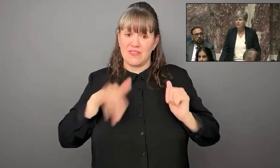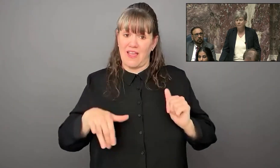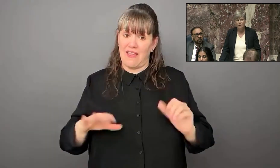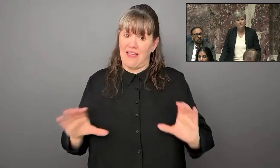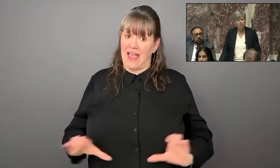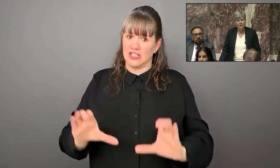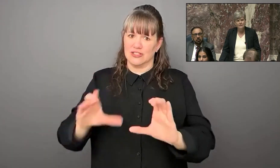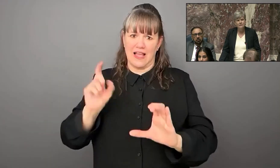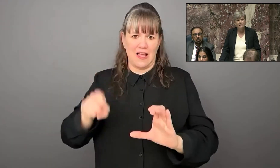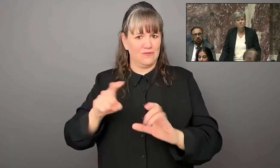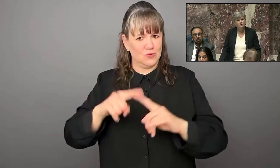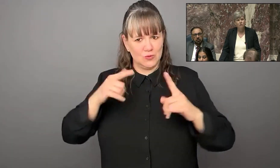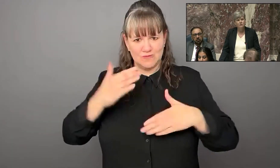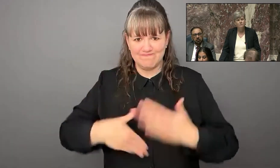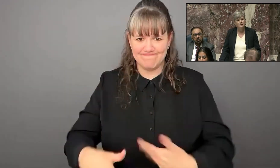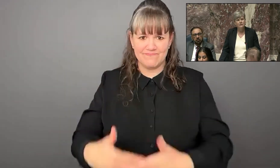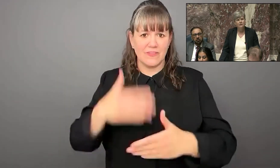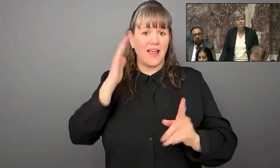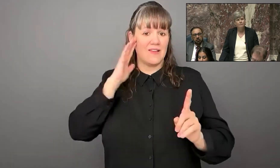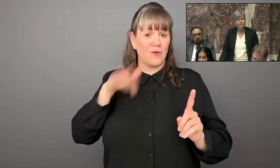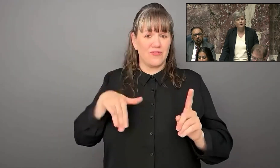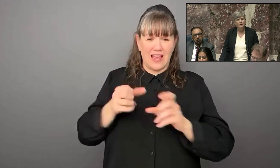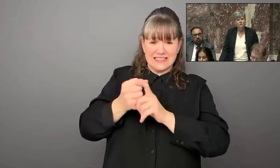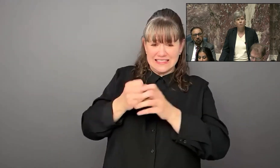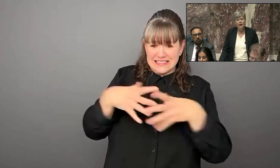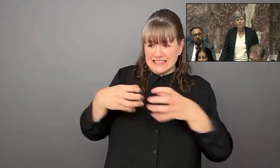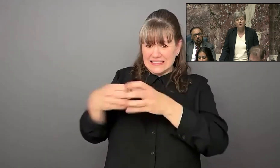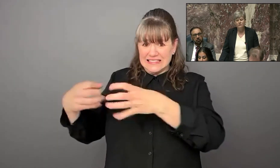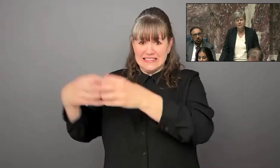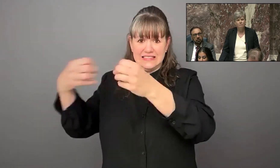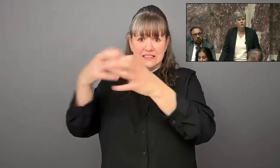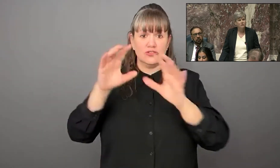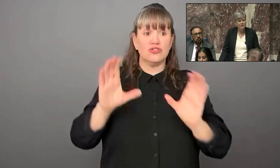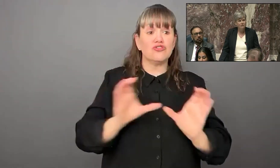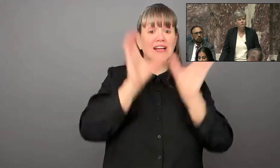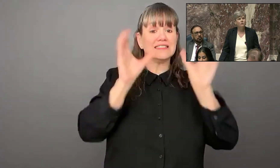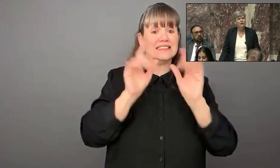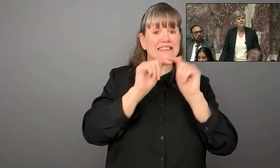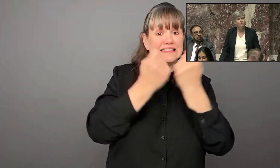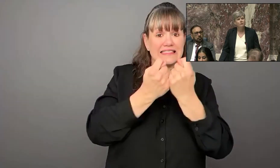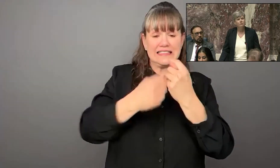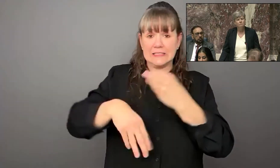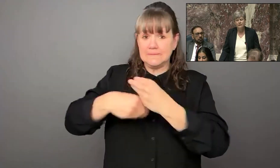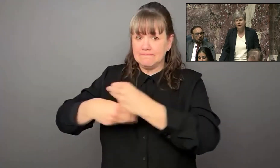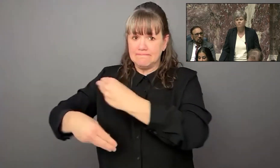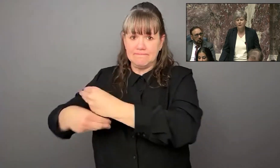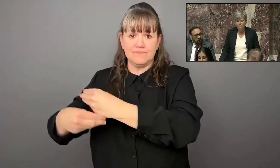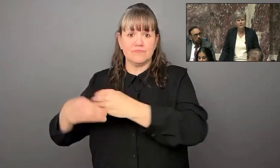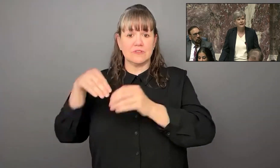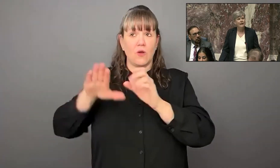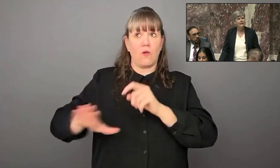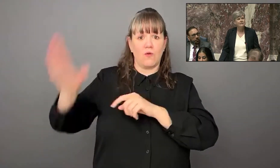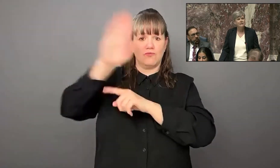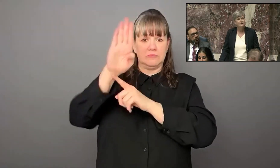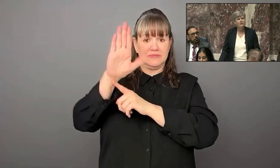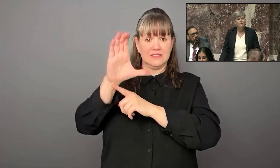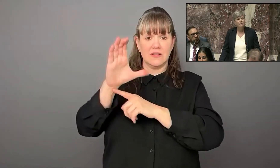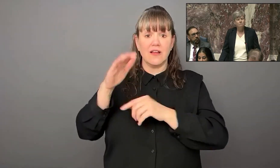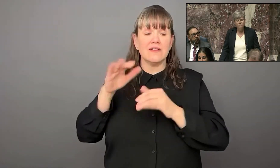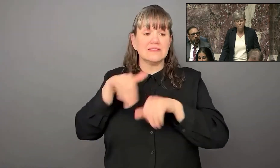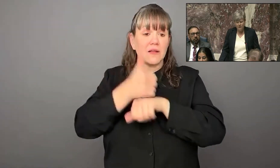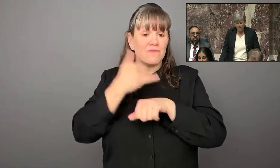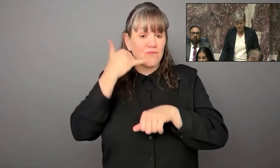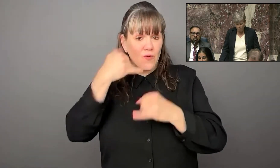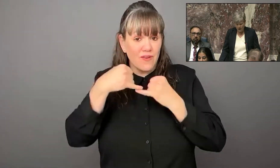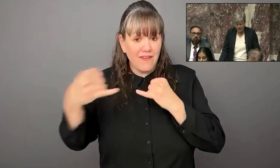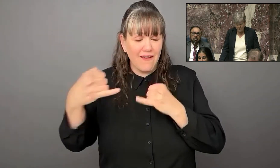been expanding crisis teams across BC. It's why we've established telephone lines for people to be able to get access.